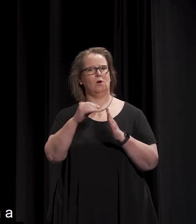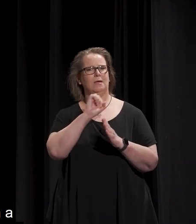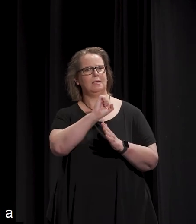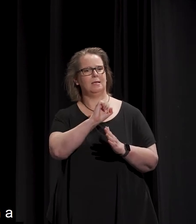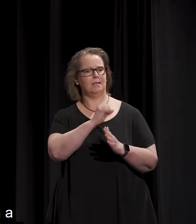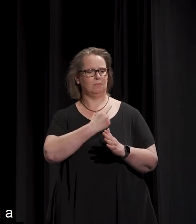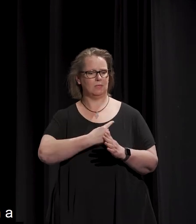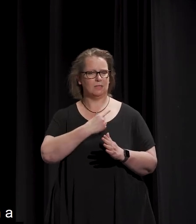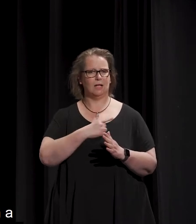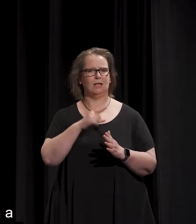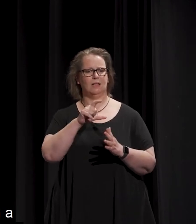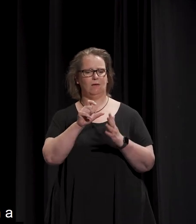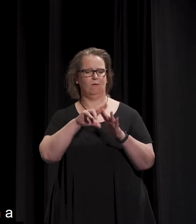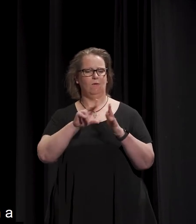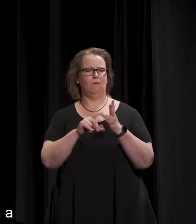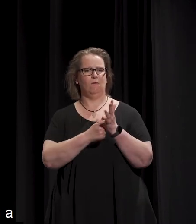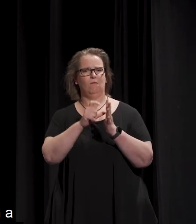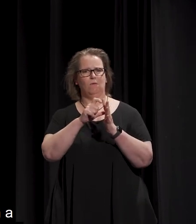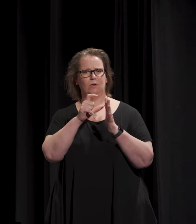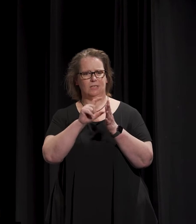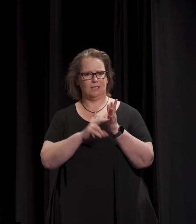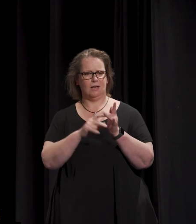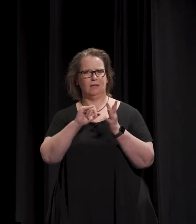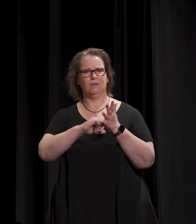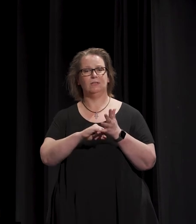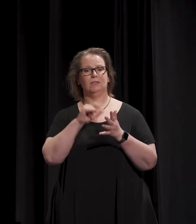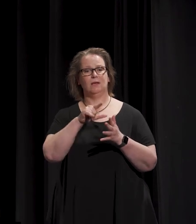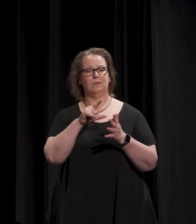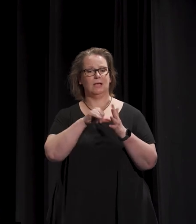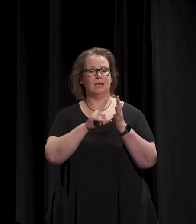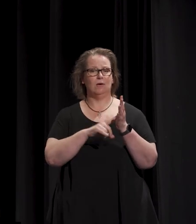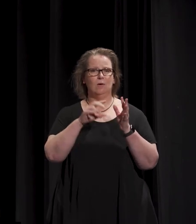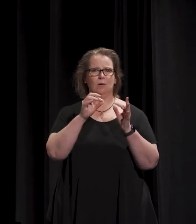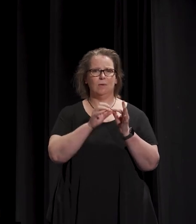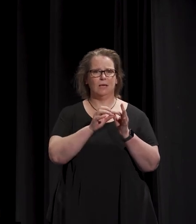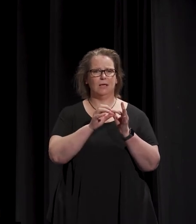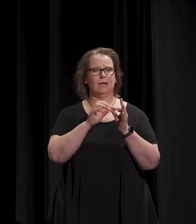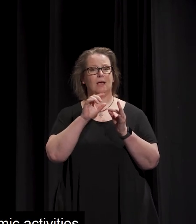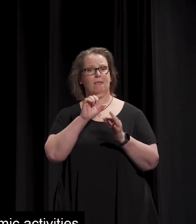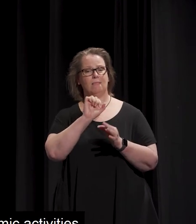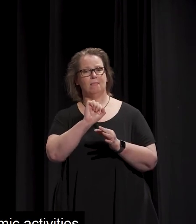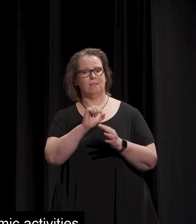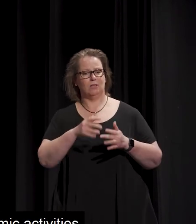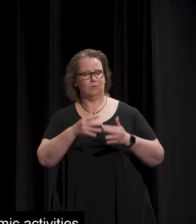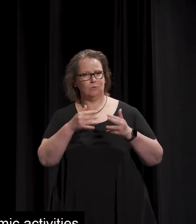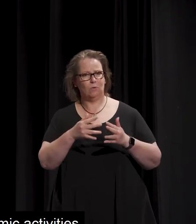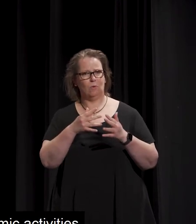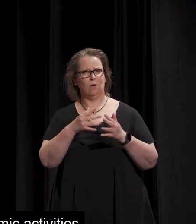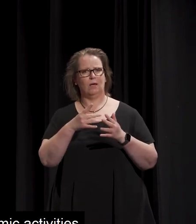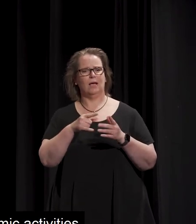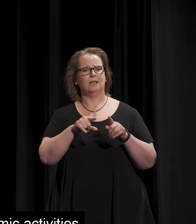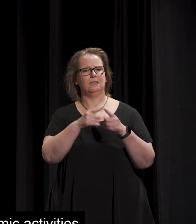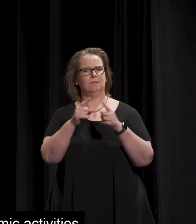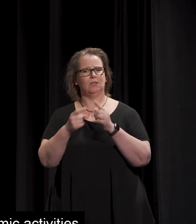is exemplified through a high grade point average in the College Effective Learning Behaviours and a strong history of participation in